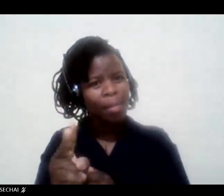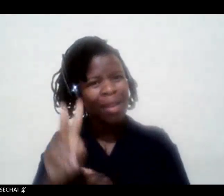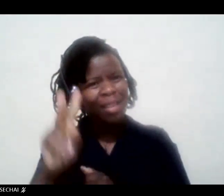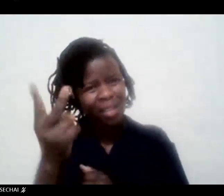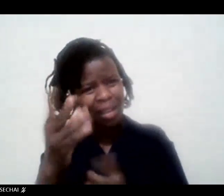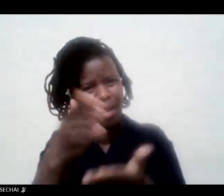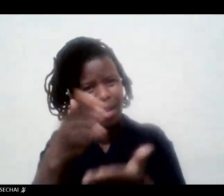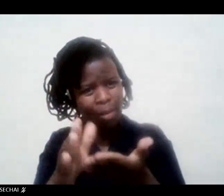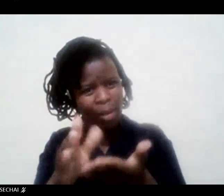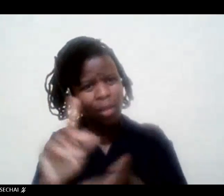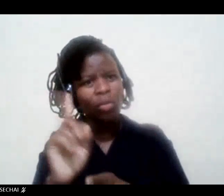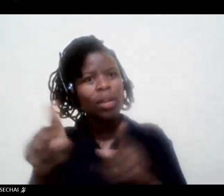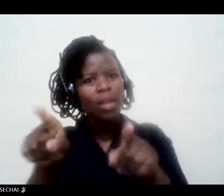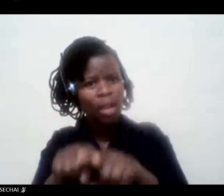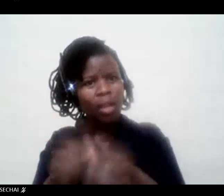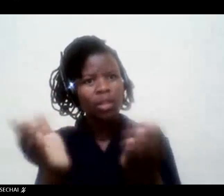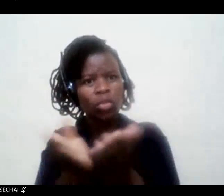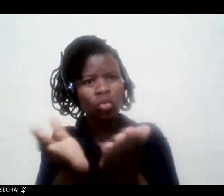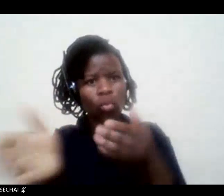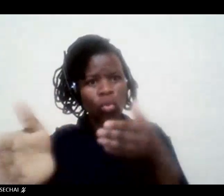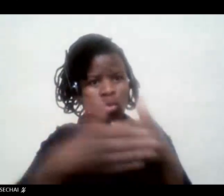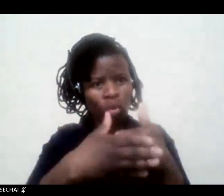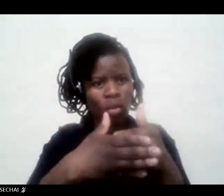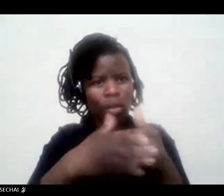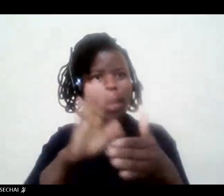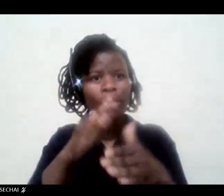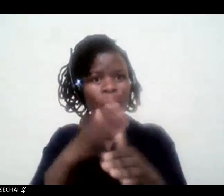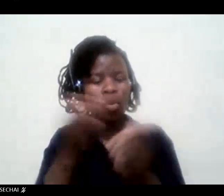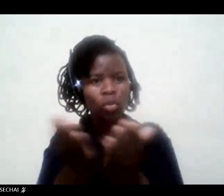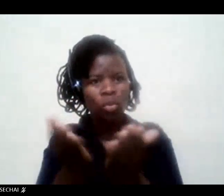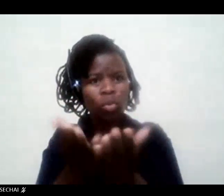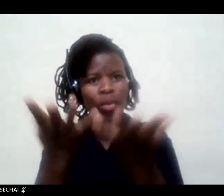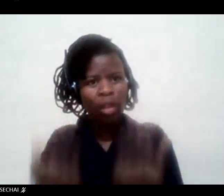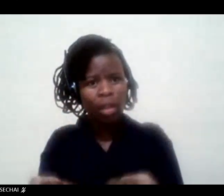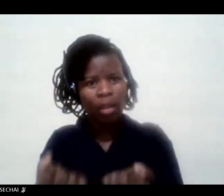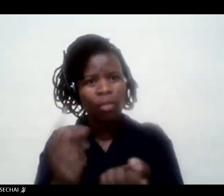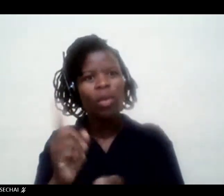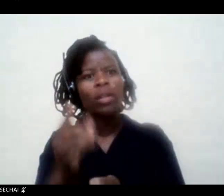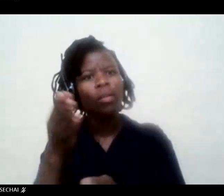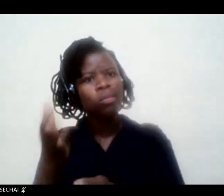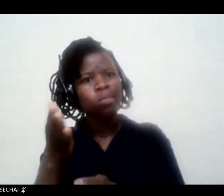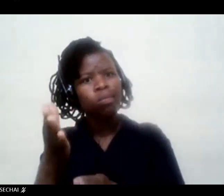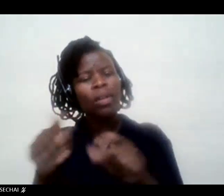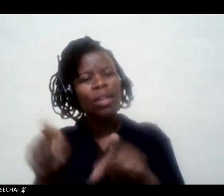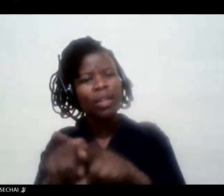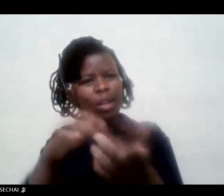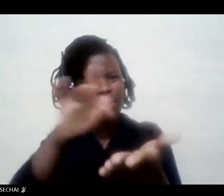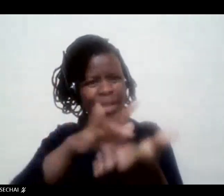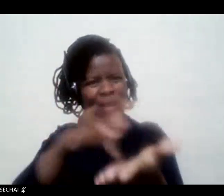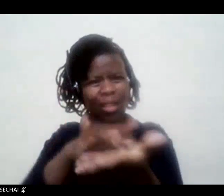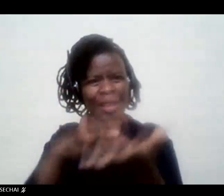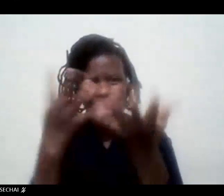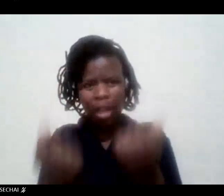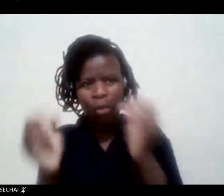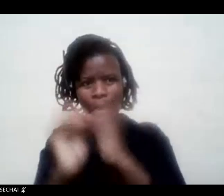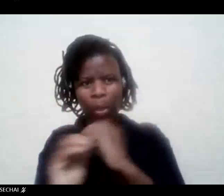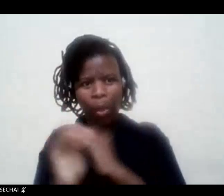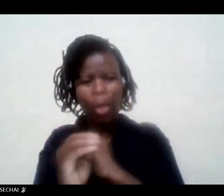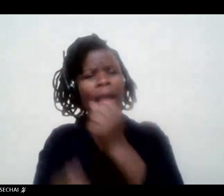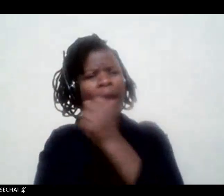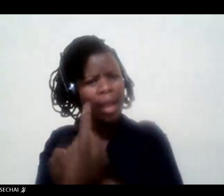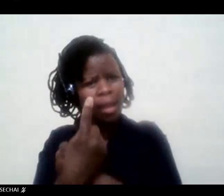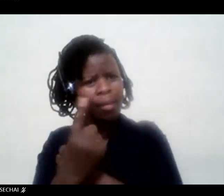closes, because the schools, they have recess, and these centers, they don't. What happens to those kids? And this is one